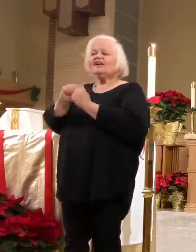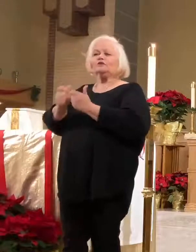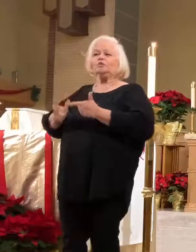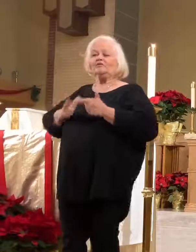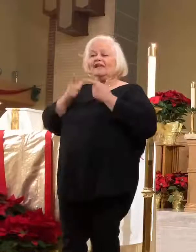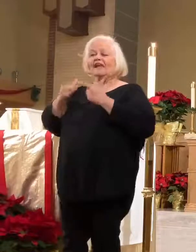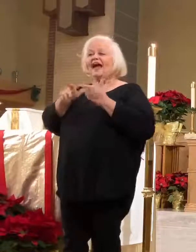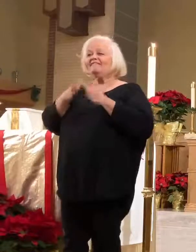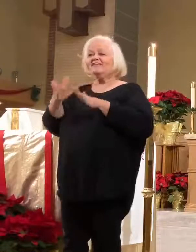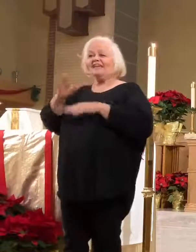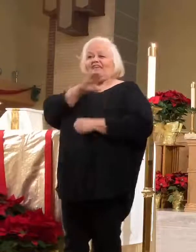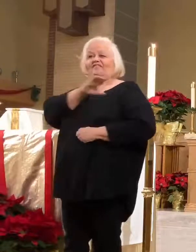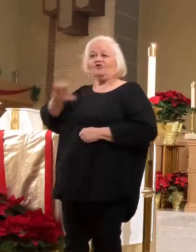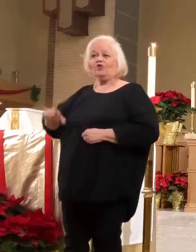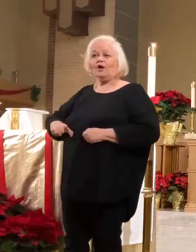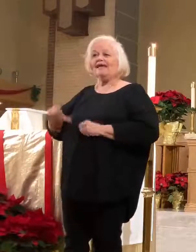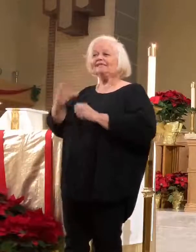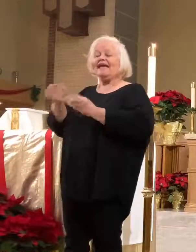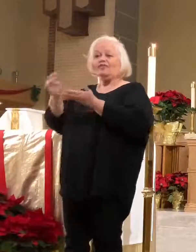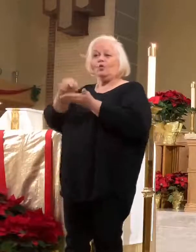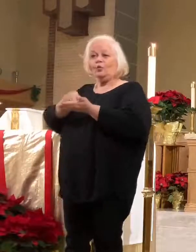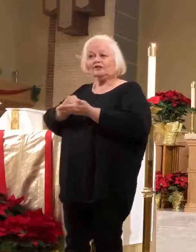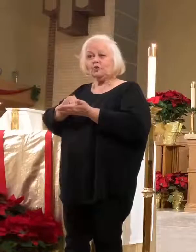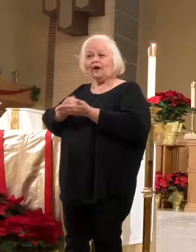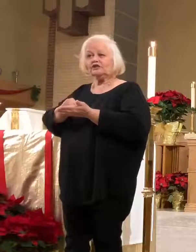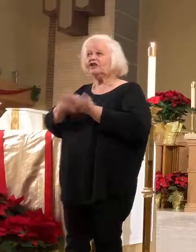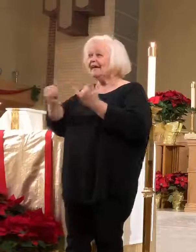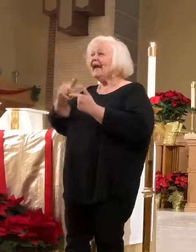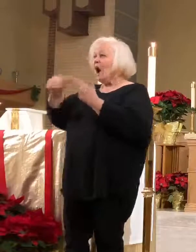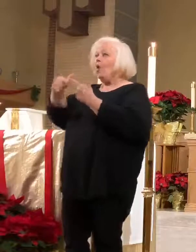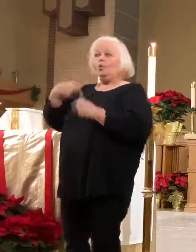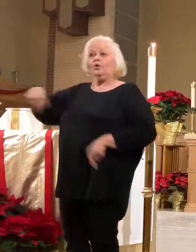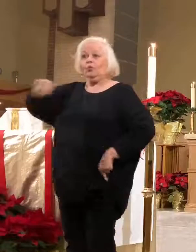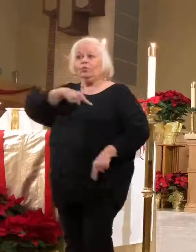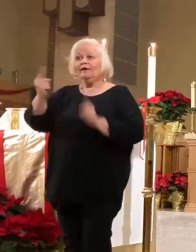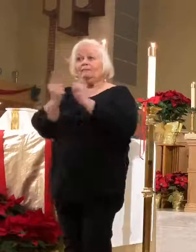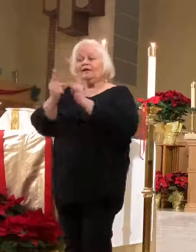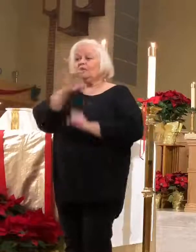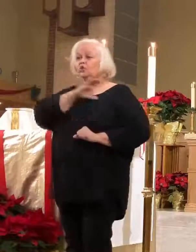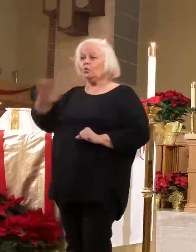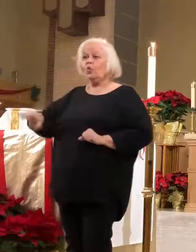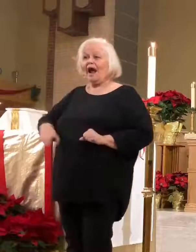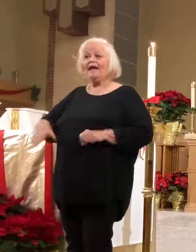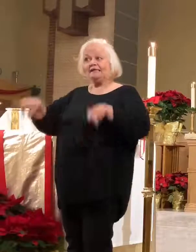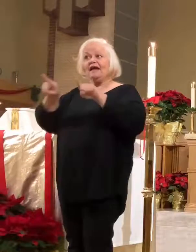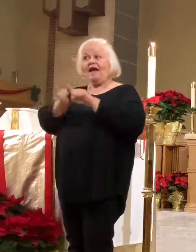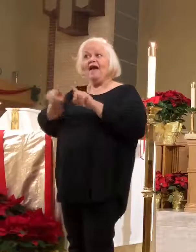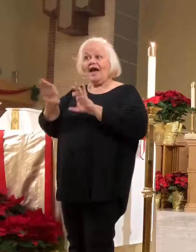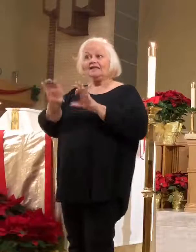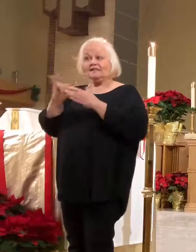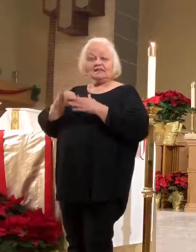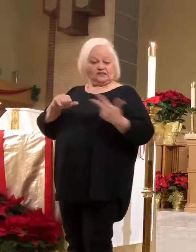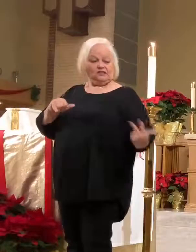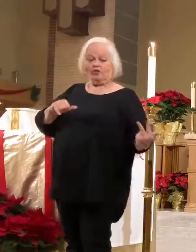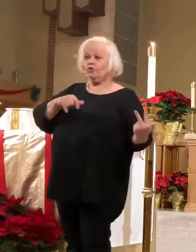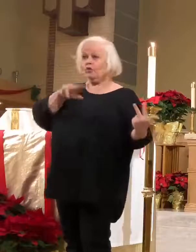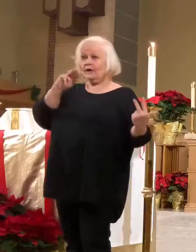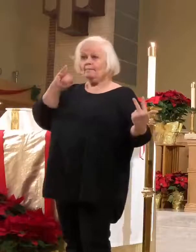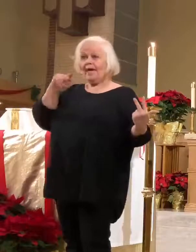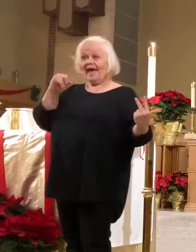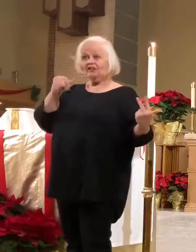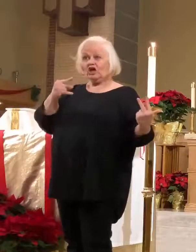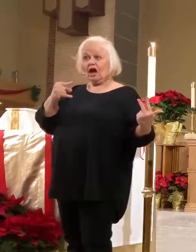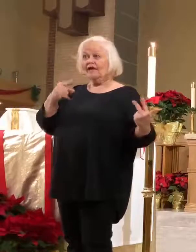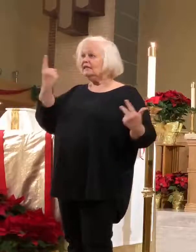the resurrection in Christ. Now, when we encounter Christ, as does the Magi, something has to